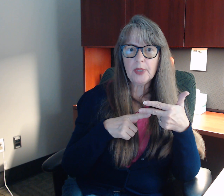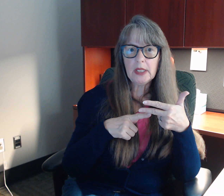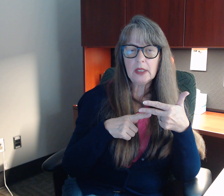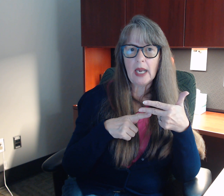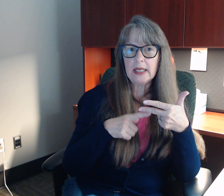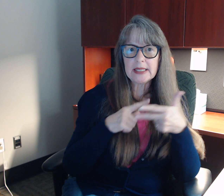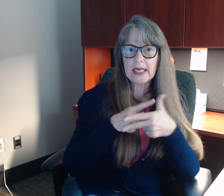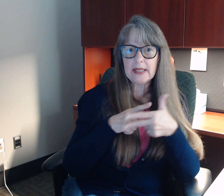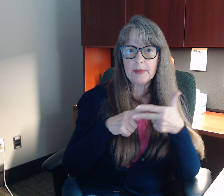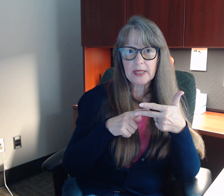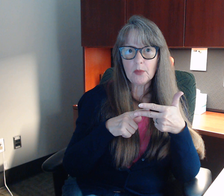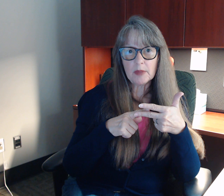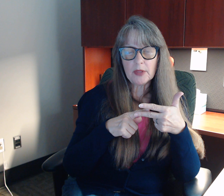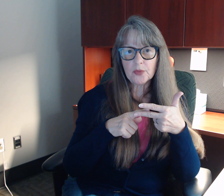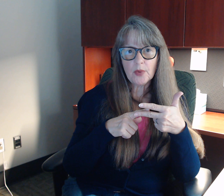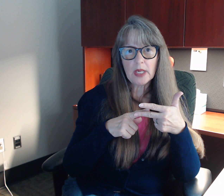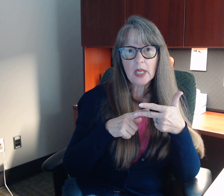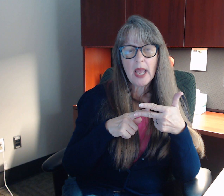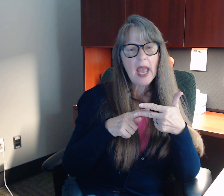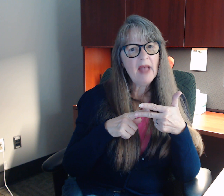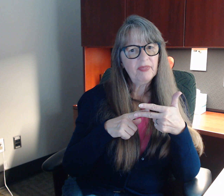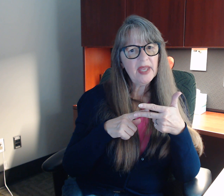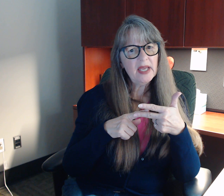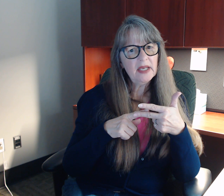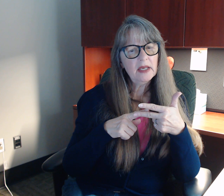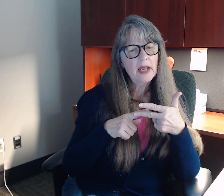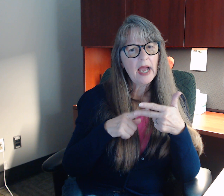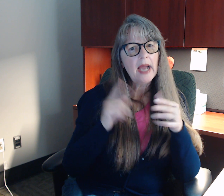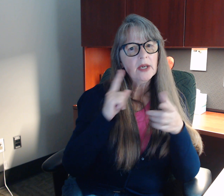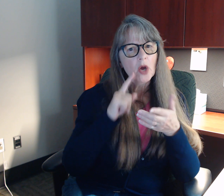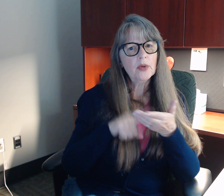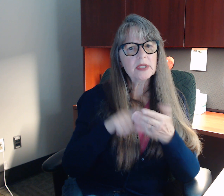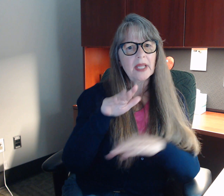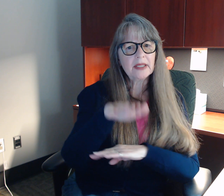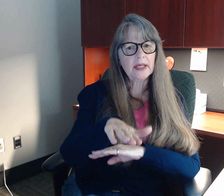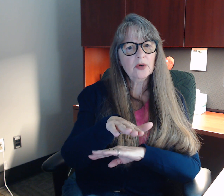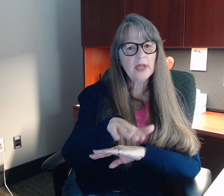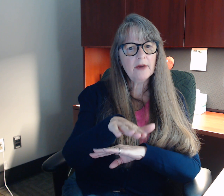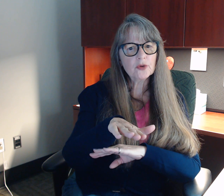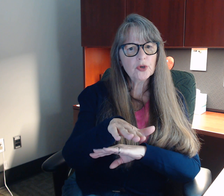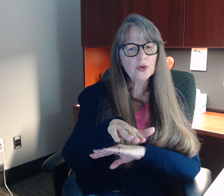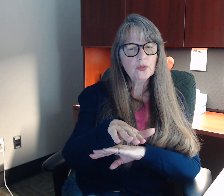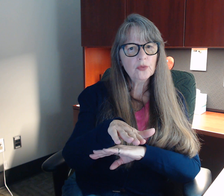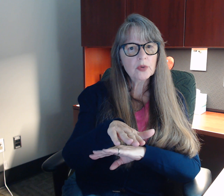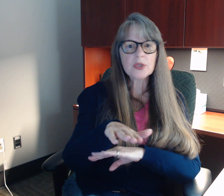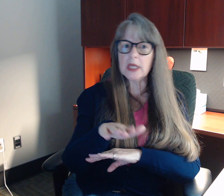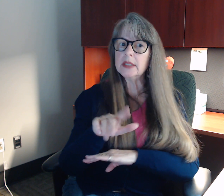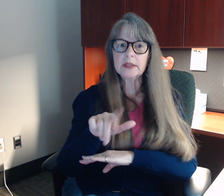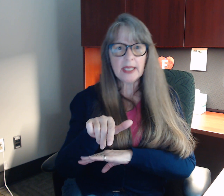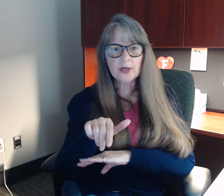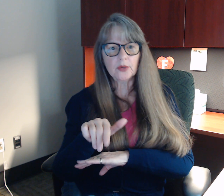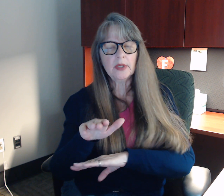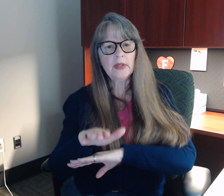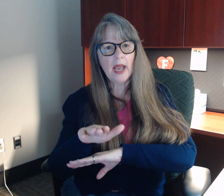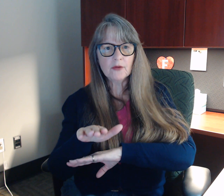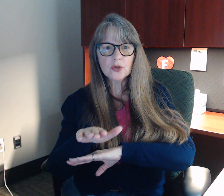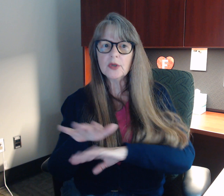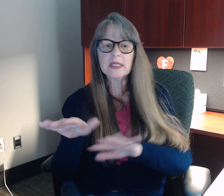3. I didn't say that, but that would have been 3. And then I noticed, like later in the afternoon, later in the afternoon, it's the